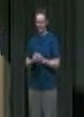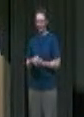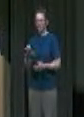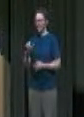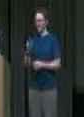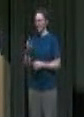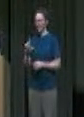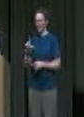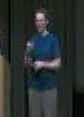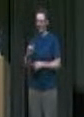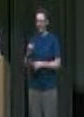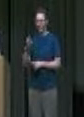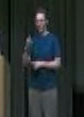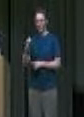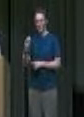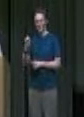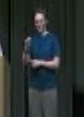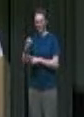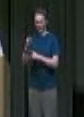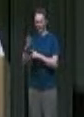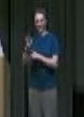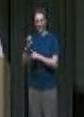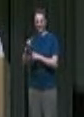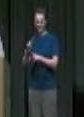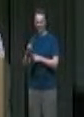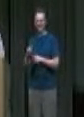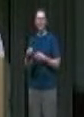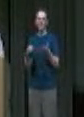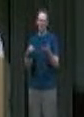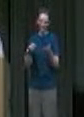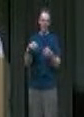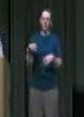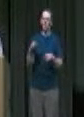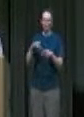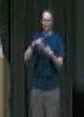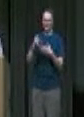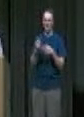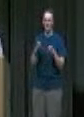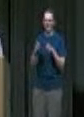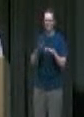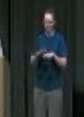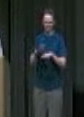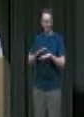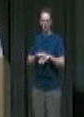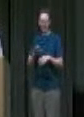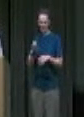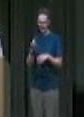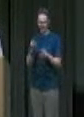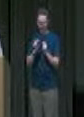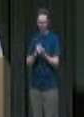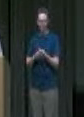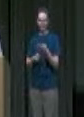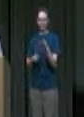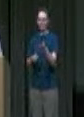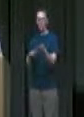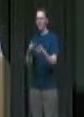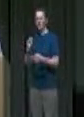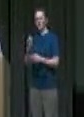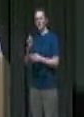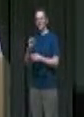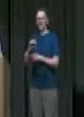Rosenfeld is one of the project managers on the Gorge Dam team. And Susan Prout is the attorney that helped get